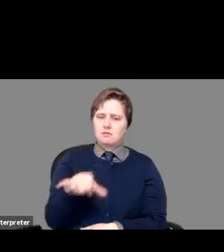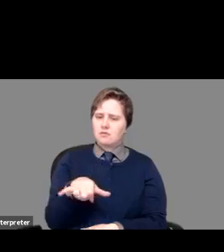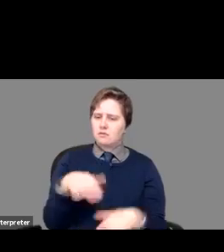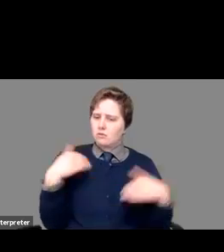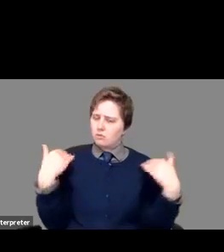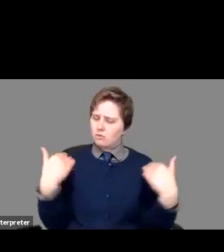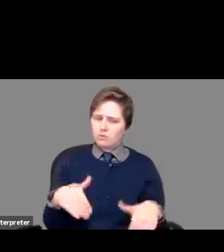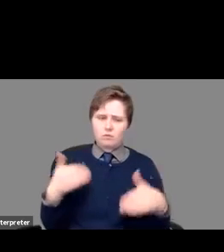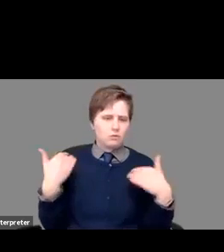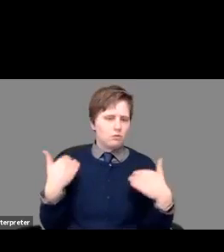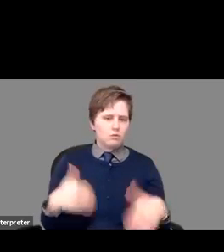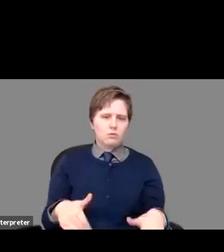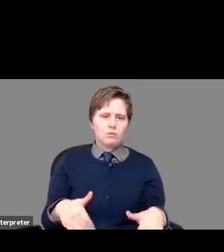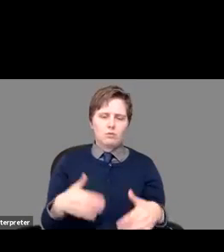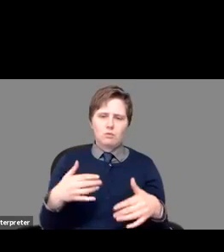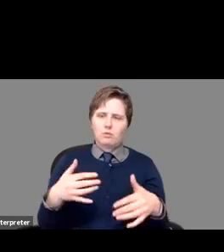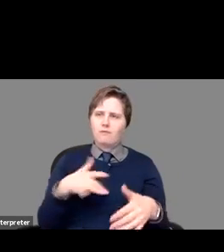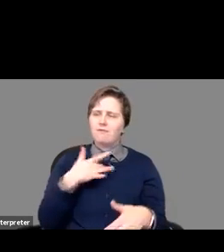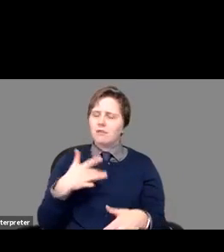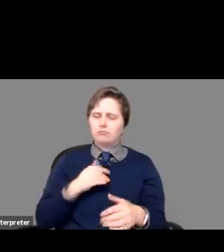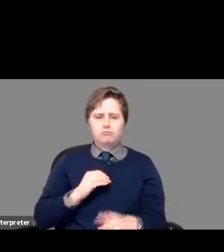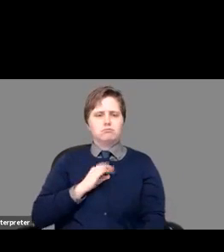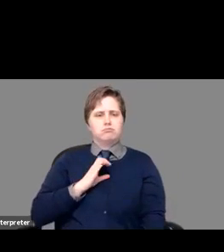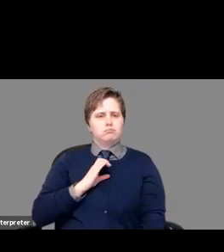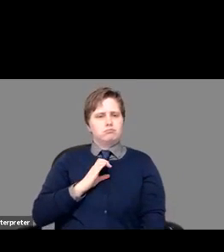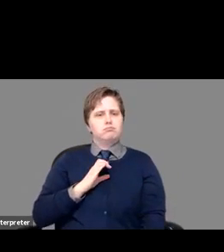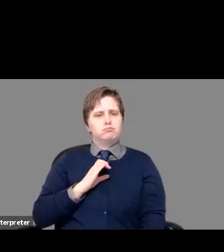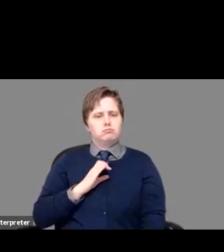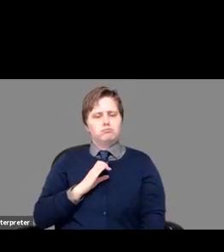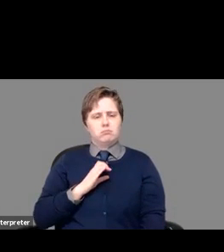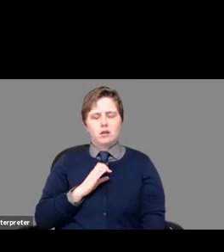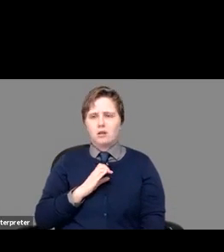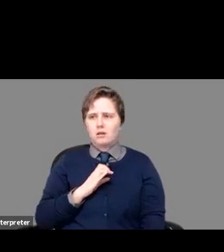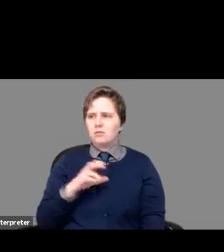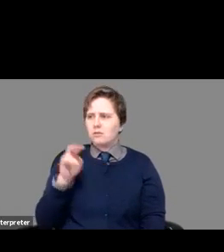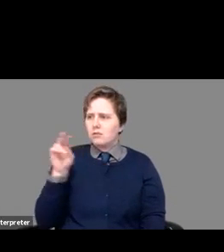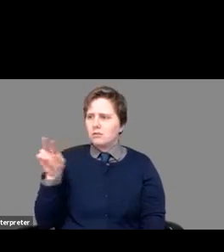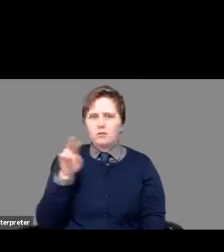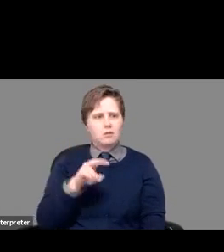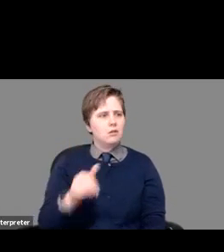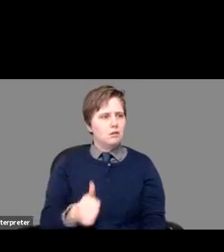extremely rewarding for me just to live in a community where I know that people